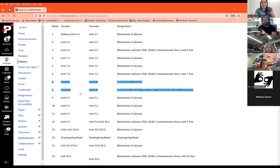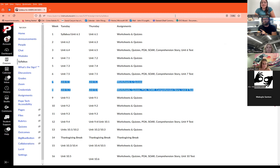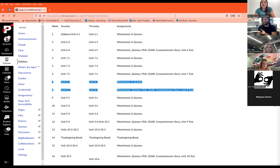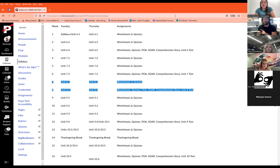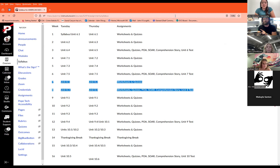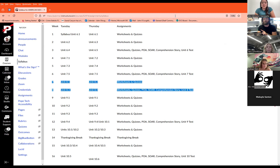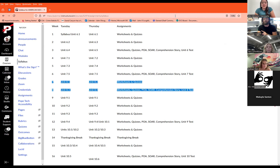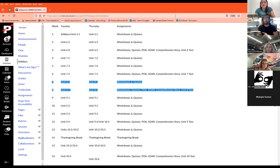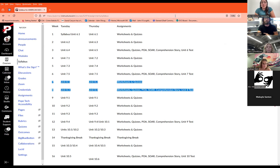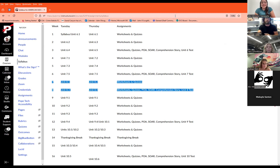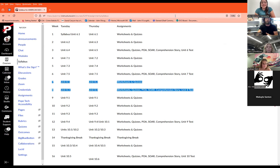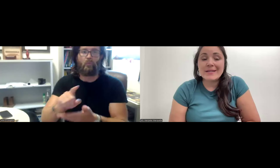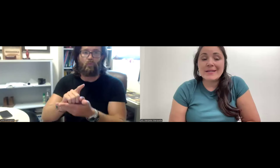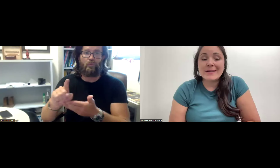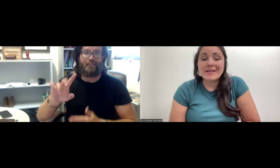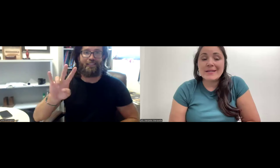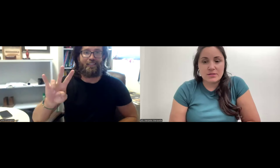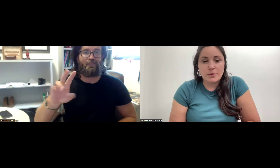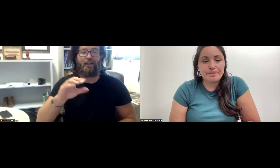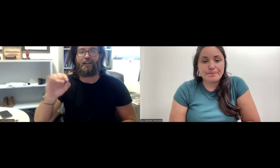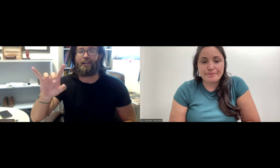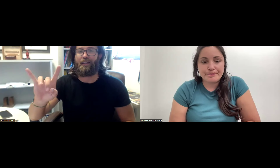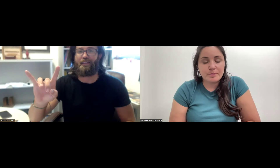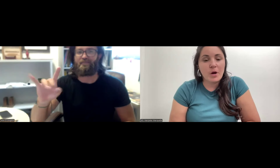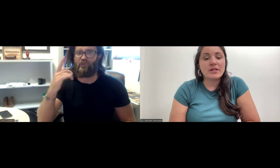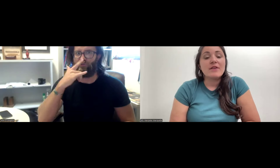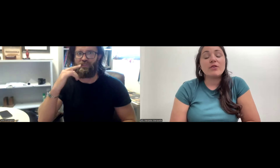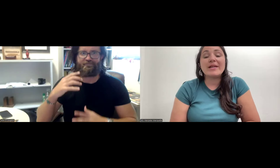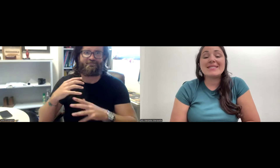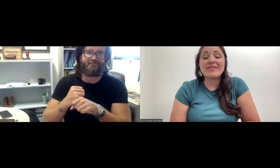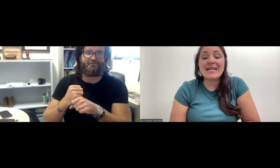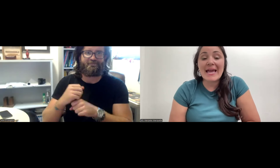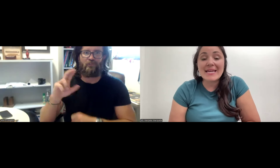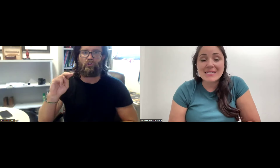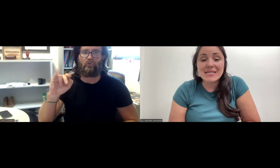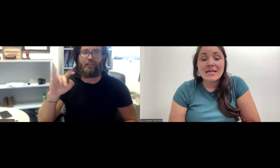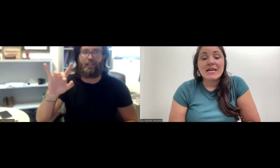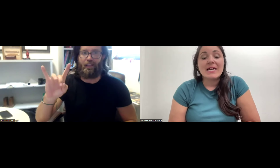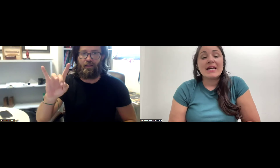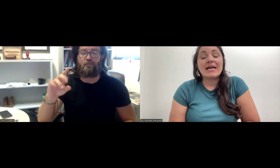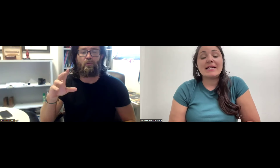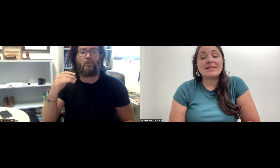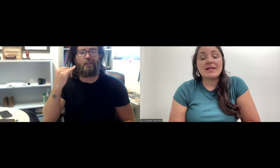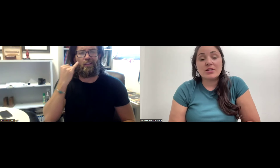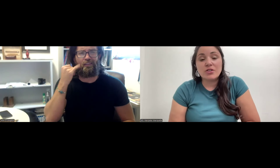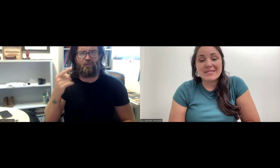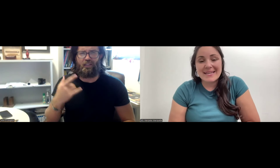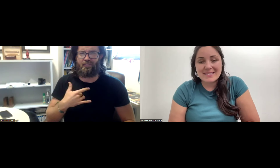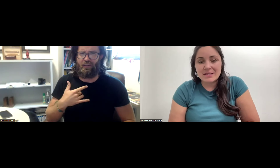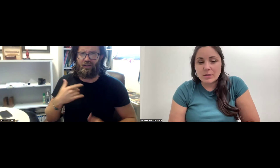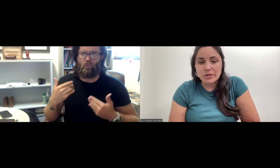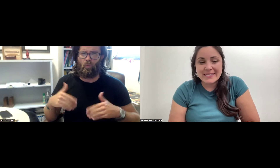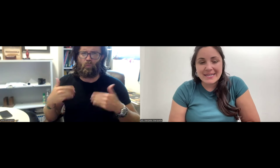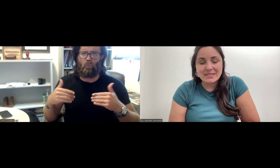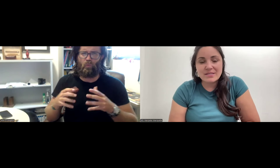I want to point out this part for week 7 and 8. It looks like